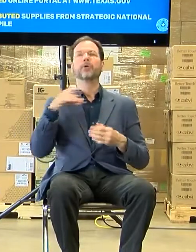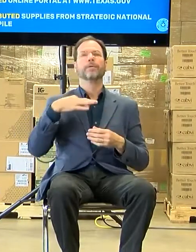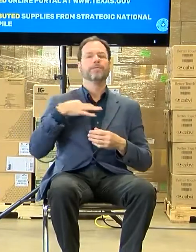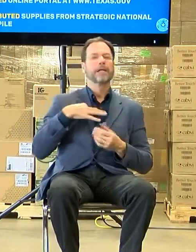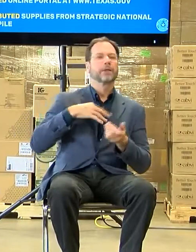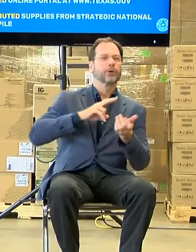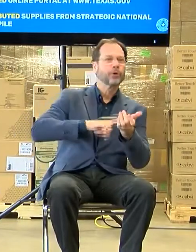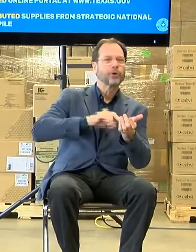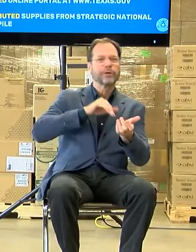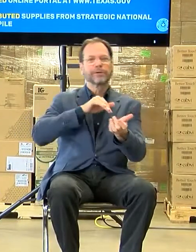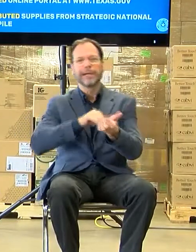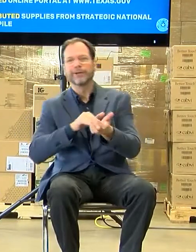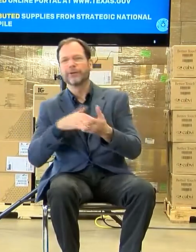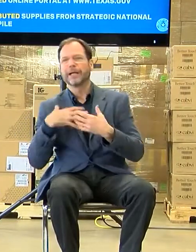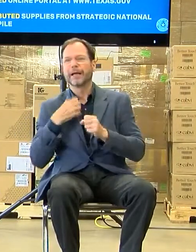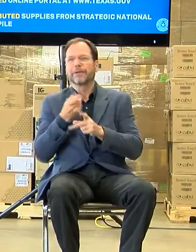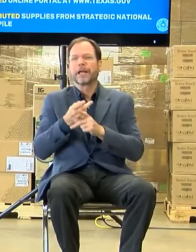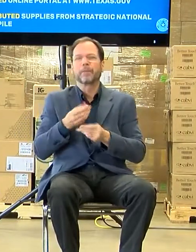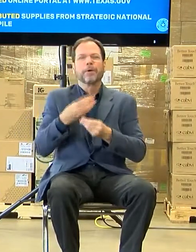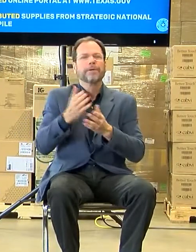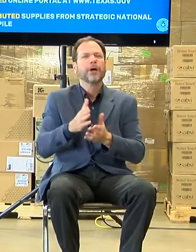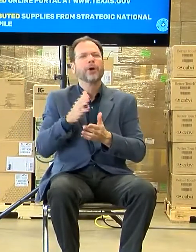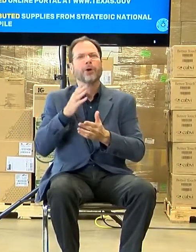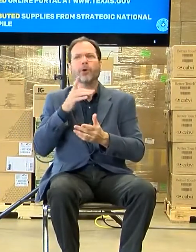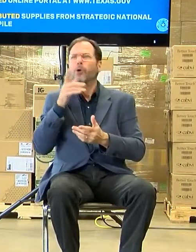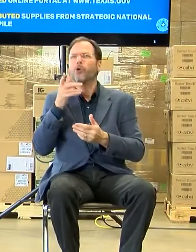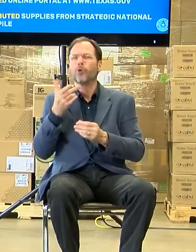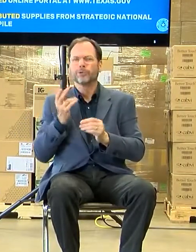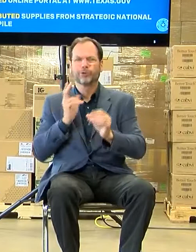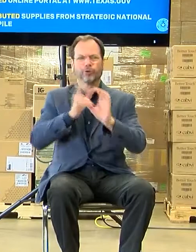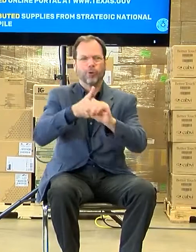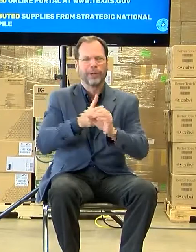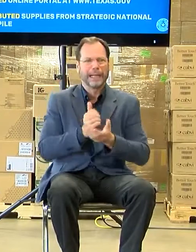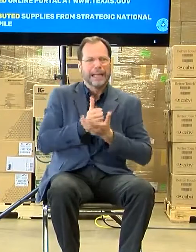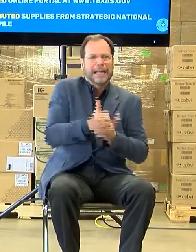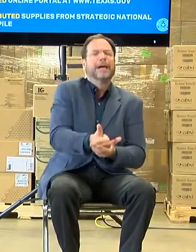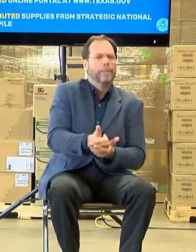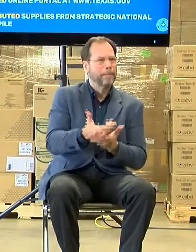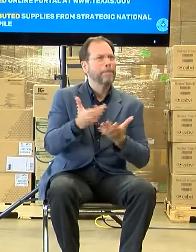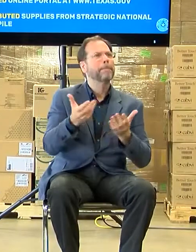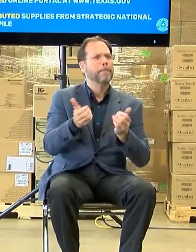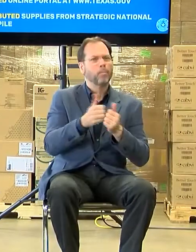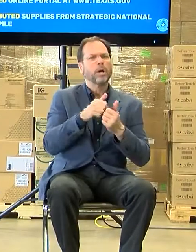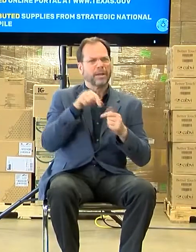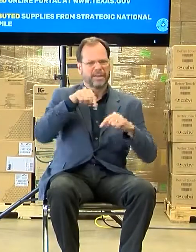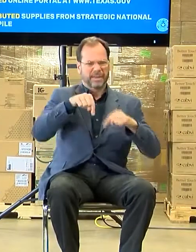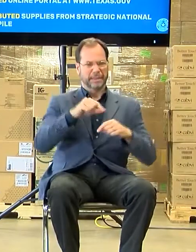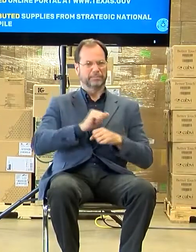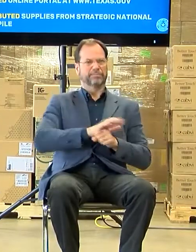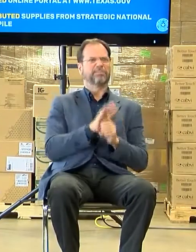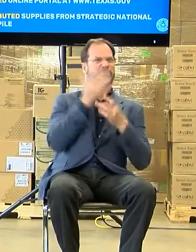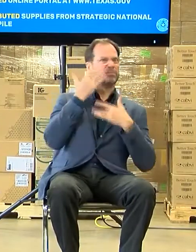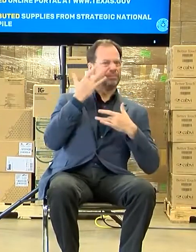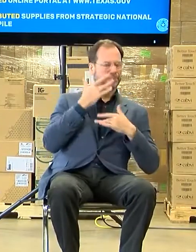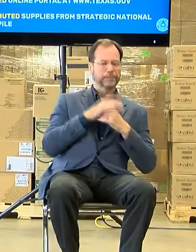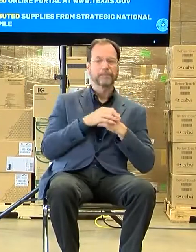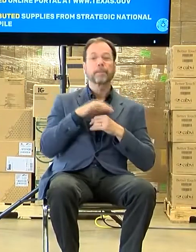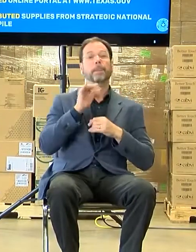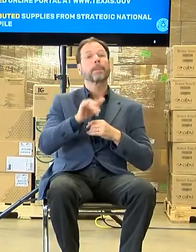and doctors and healthcare providers that are needed to help respond to the challenge of COVID-19. At that very same